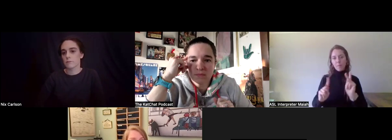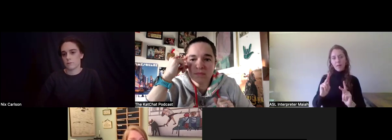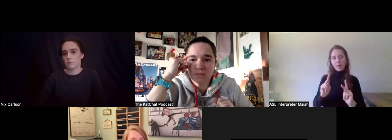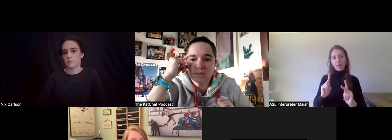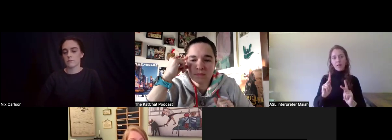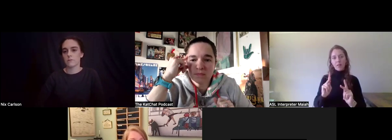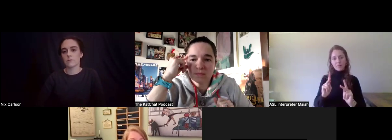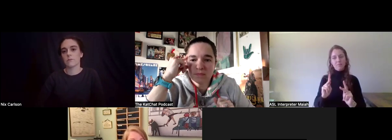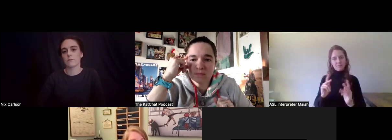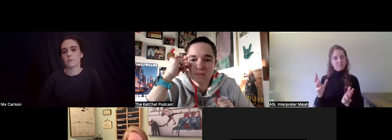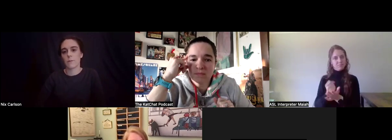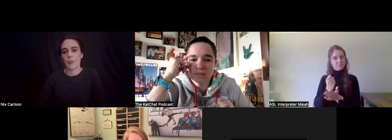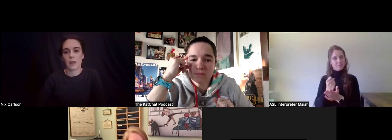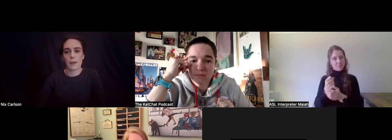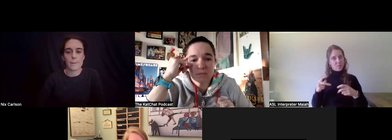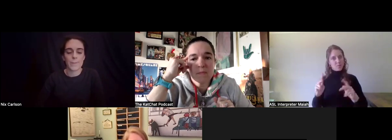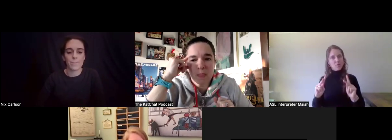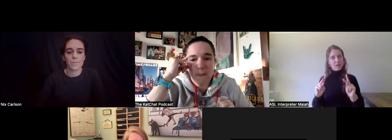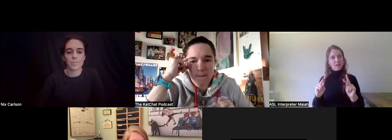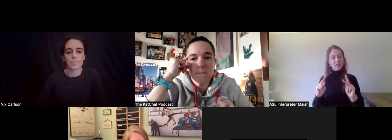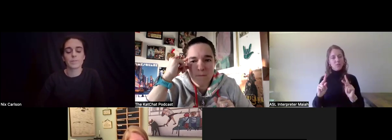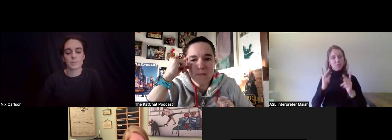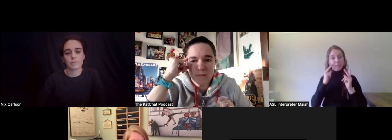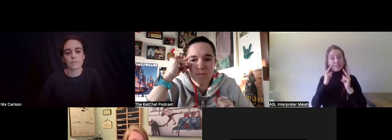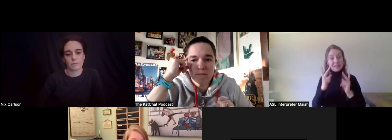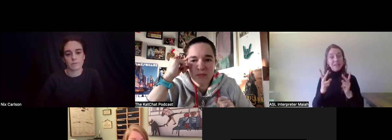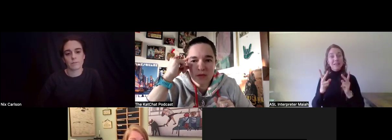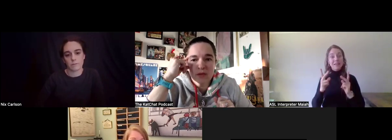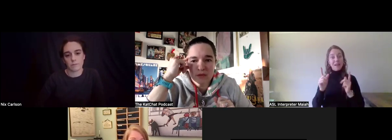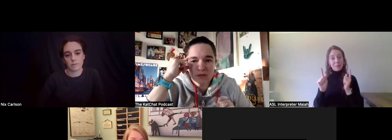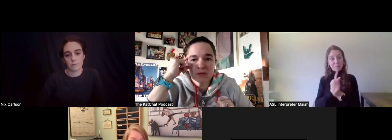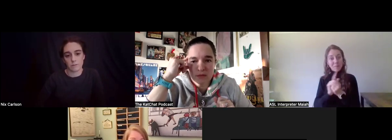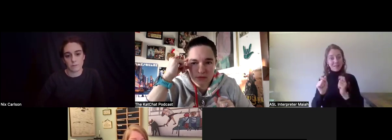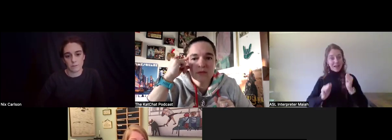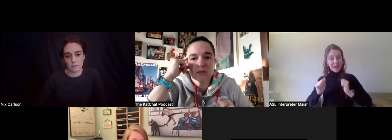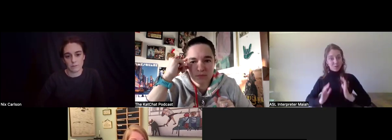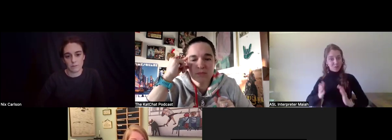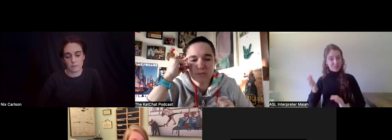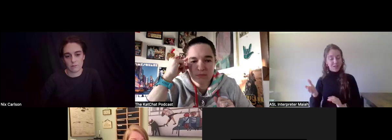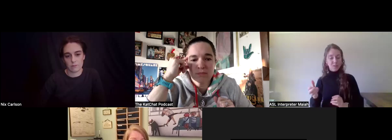an opportunity to see and meet the talent that are there. A lot of people came